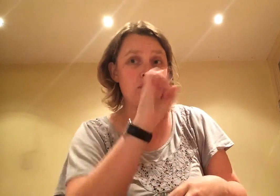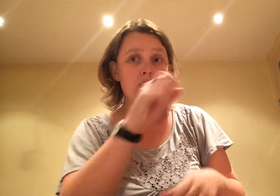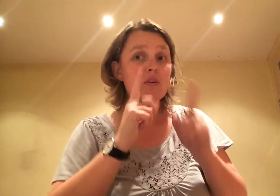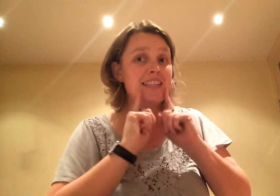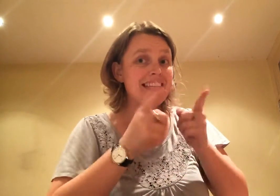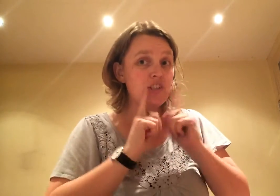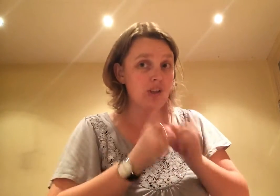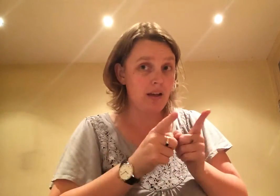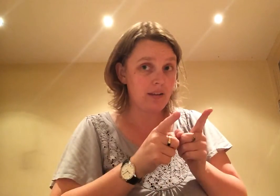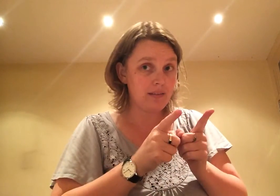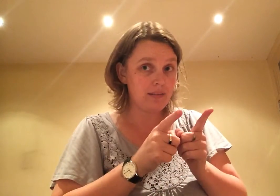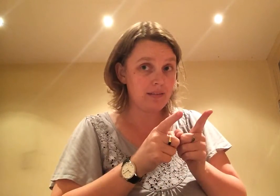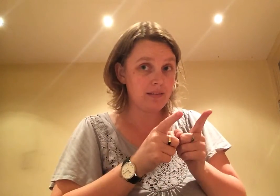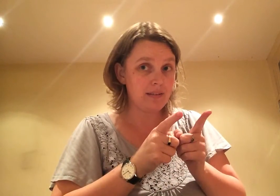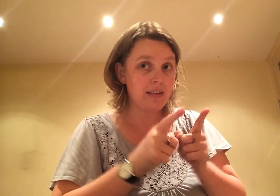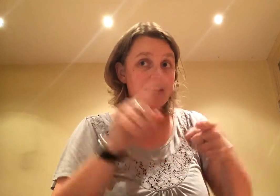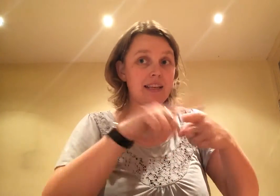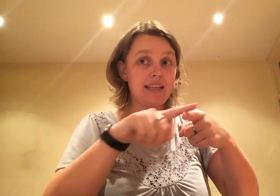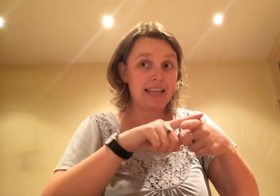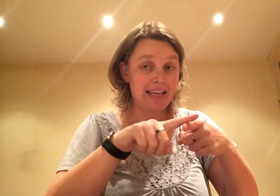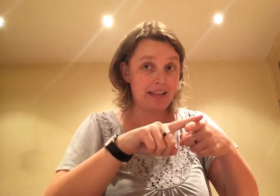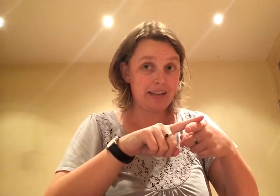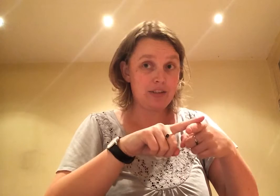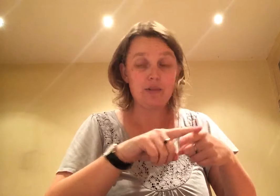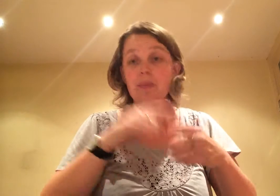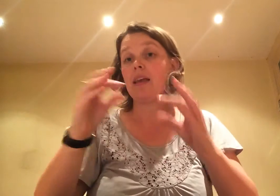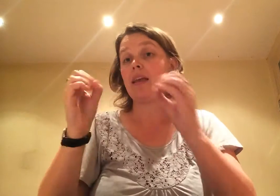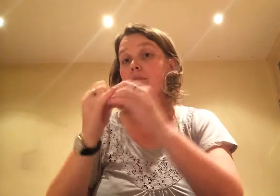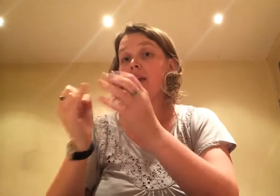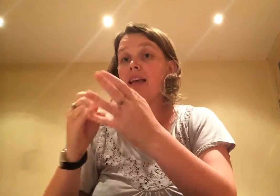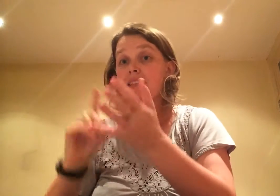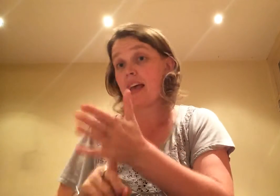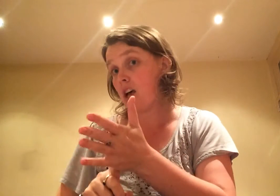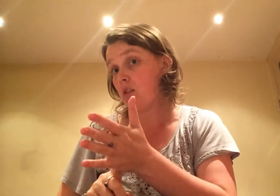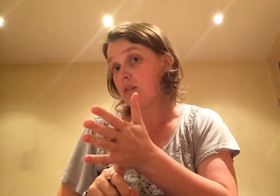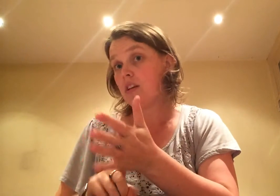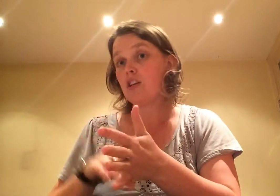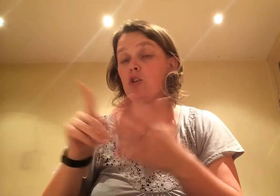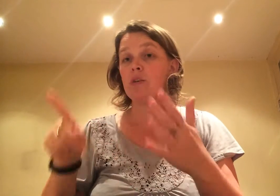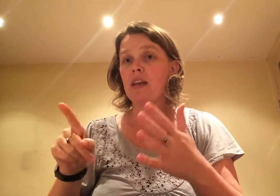your teacher? In English. In BSL, you would go,